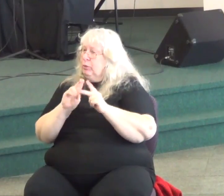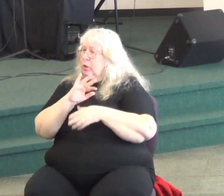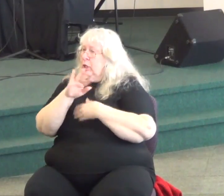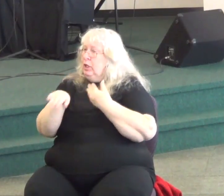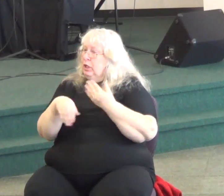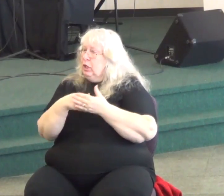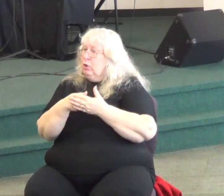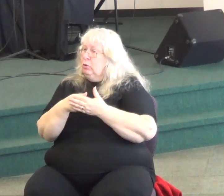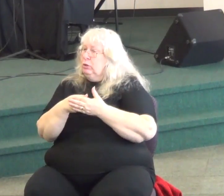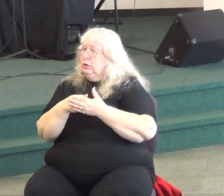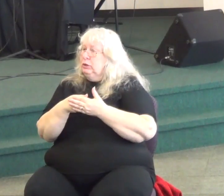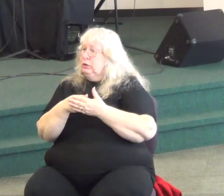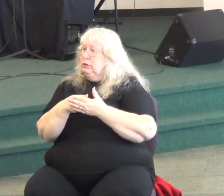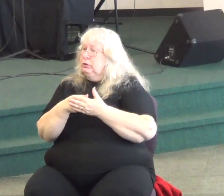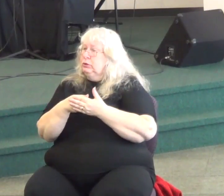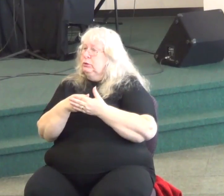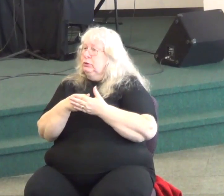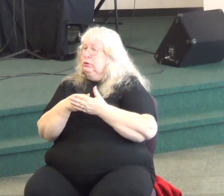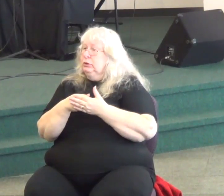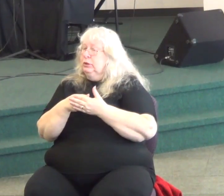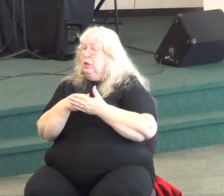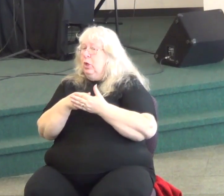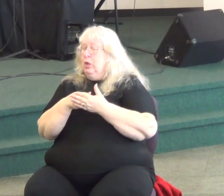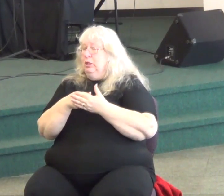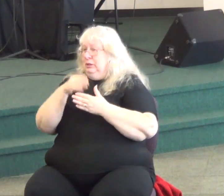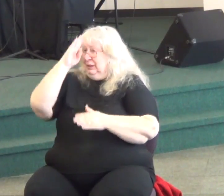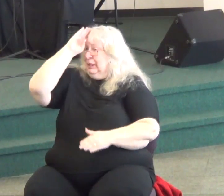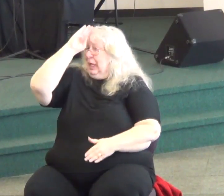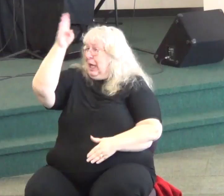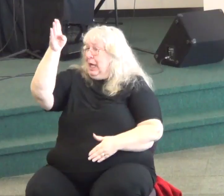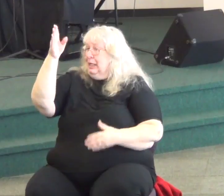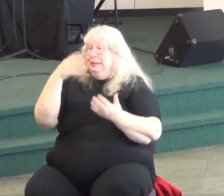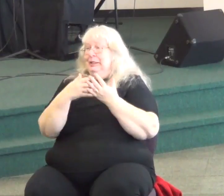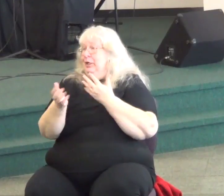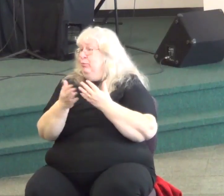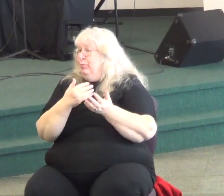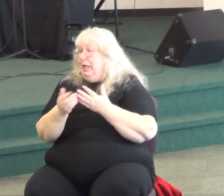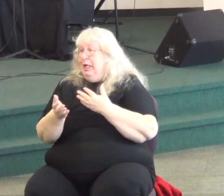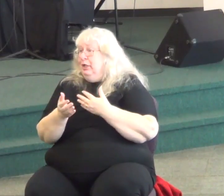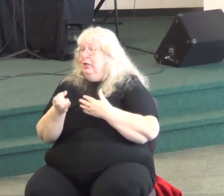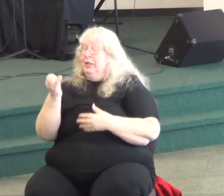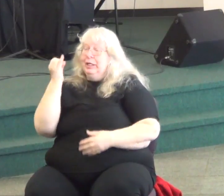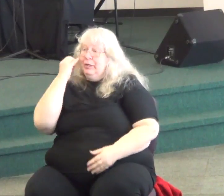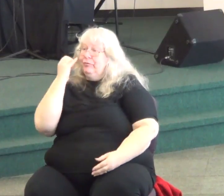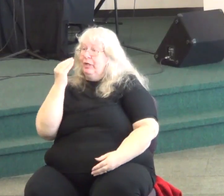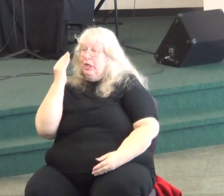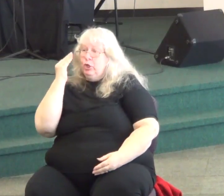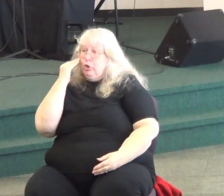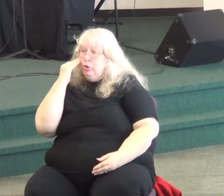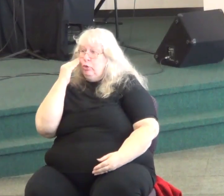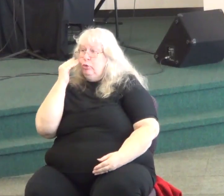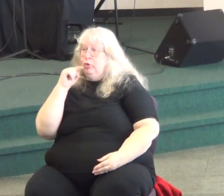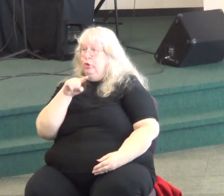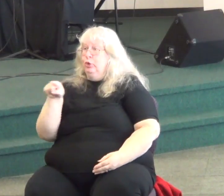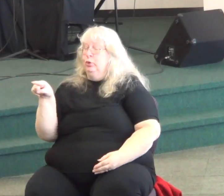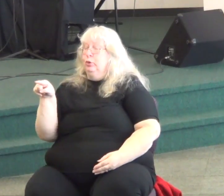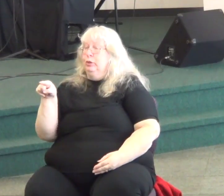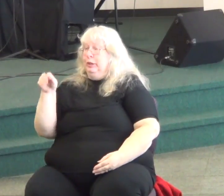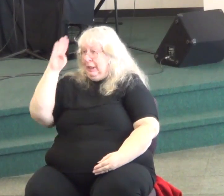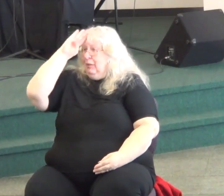wave at you. They didn't know who you were, but they waved. And it was just beautiful to watch it. And not